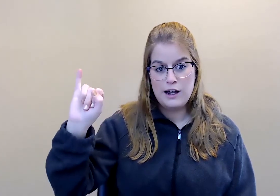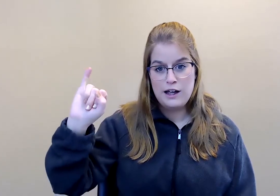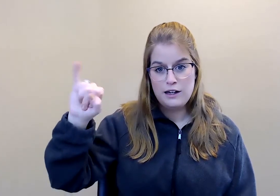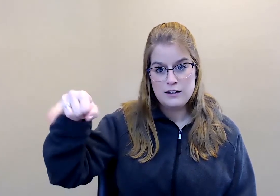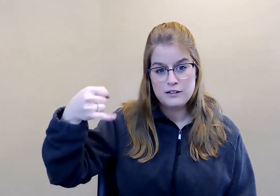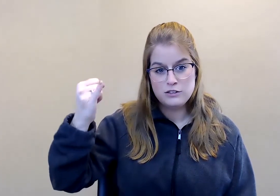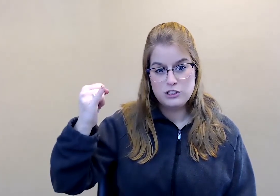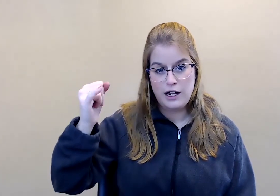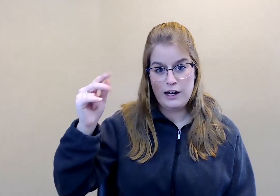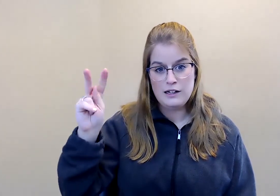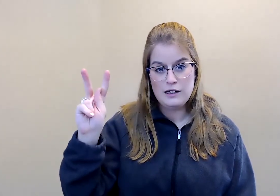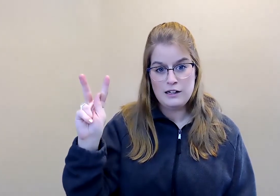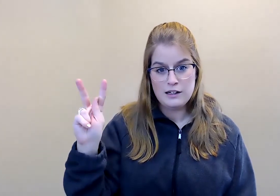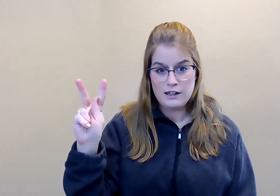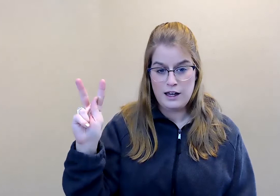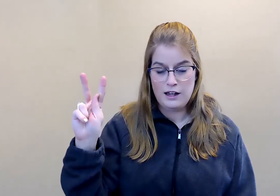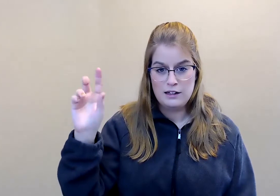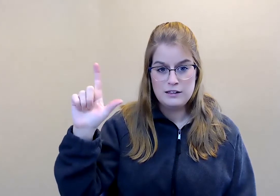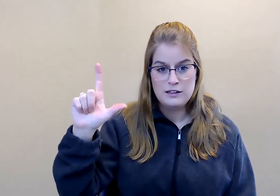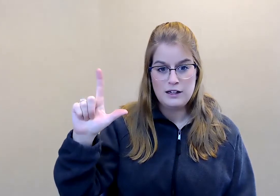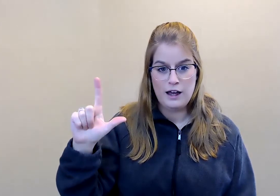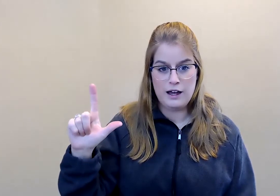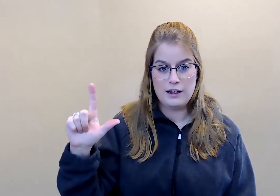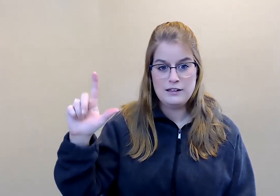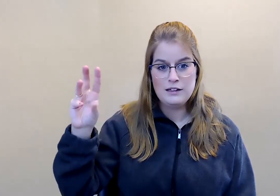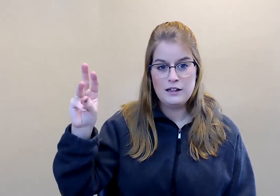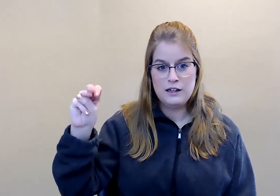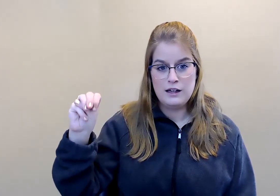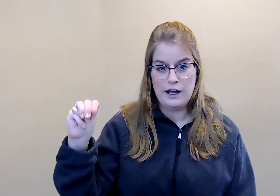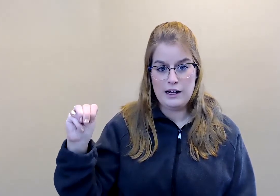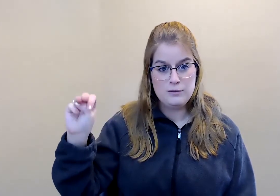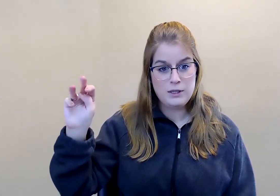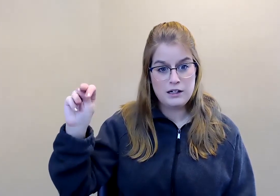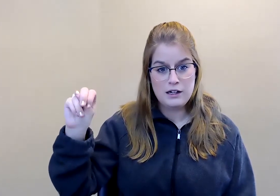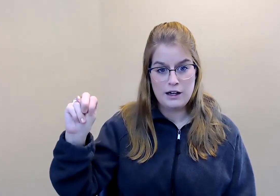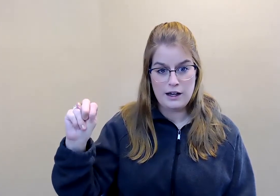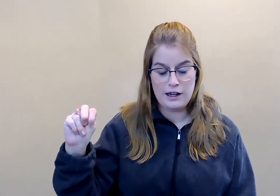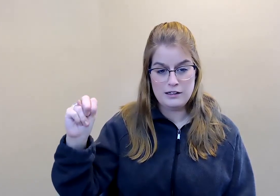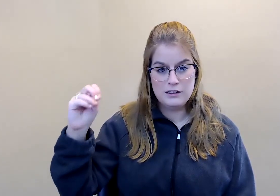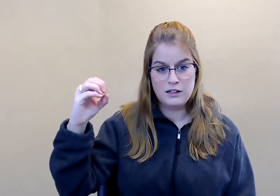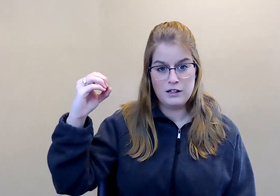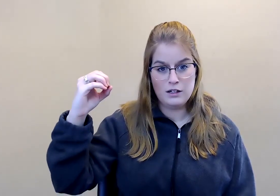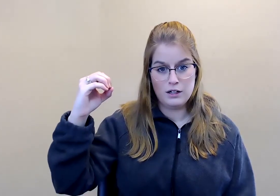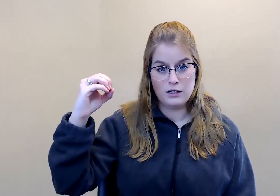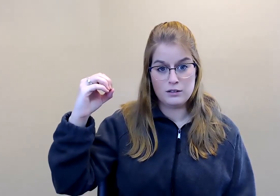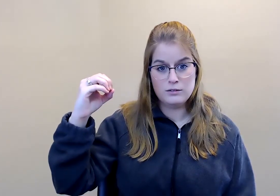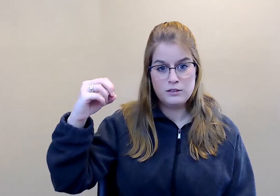I, J, K, L, M, N, O,